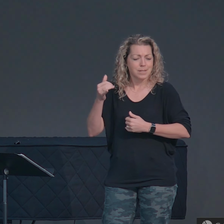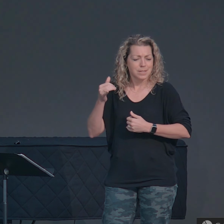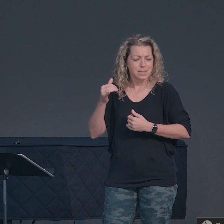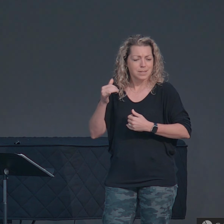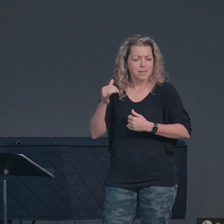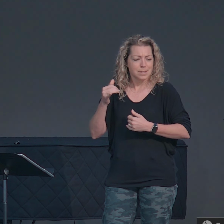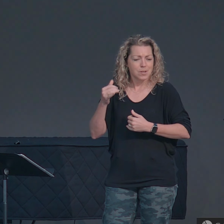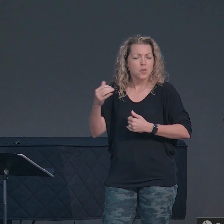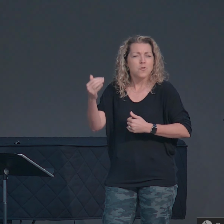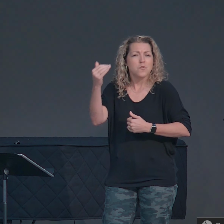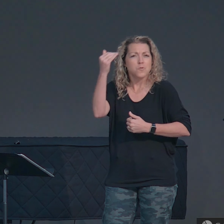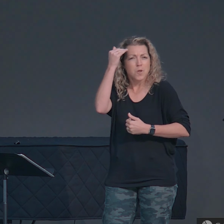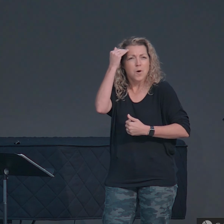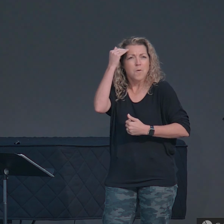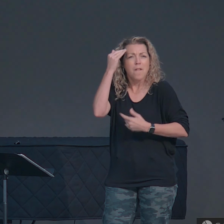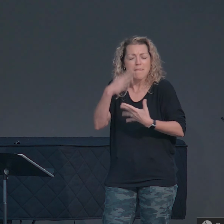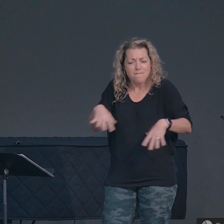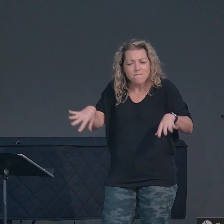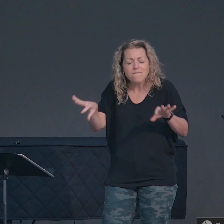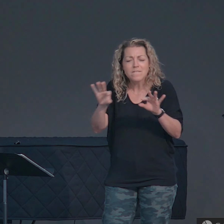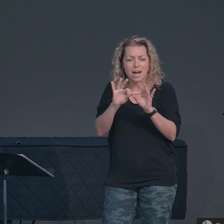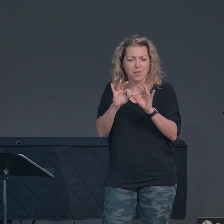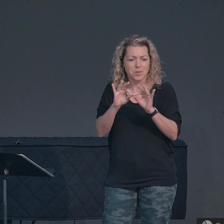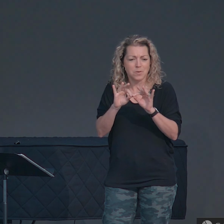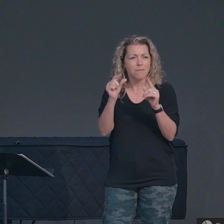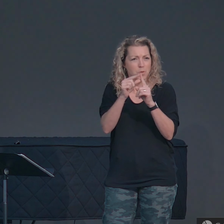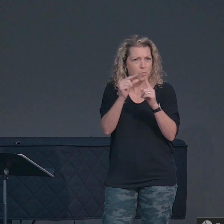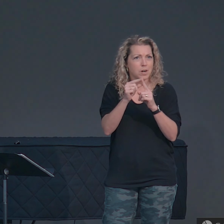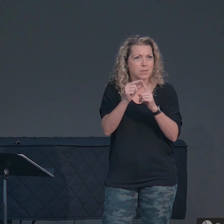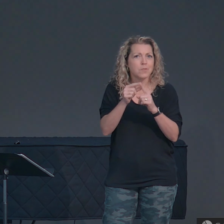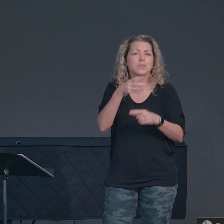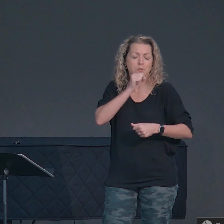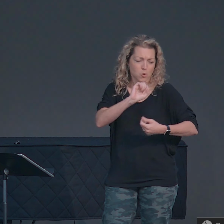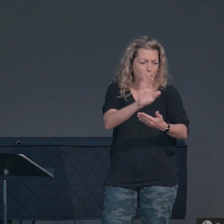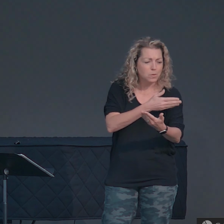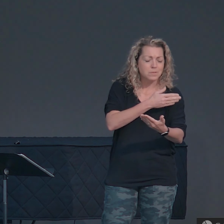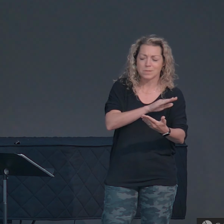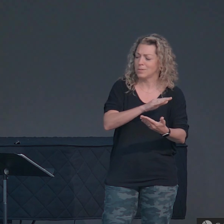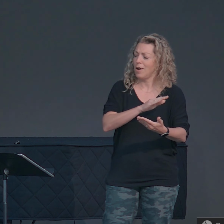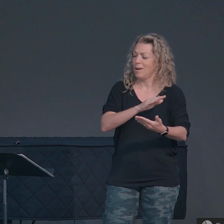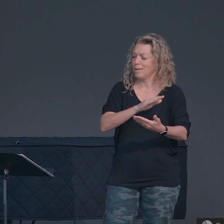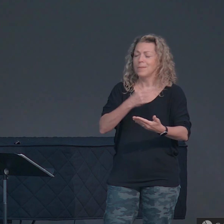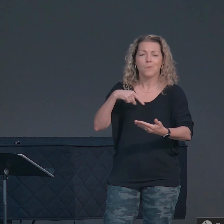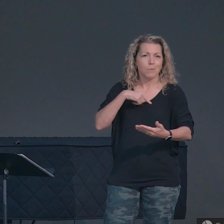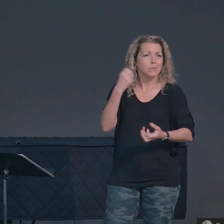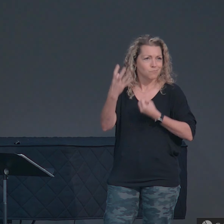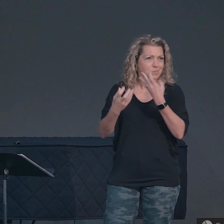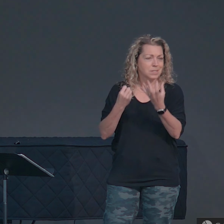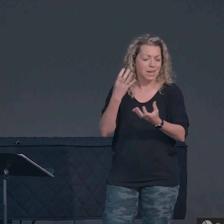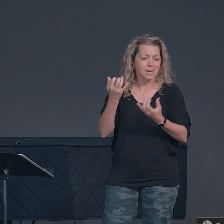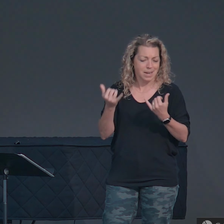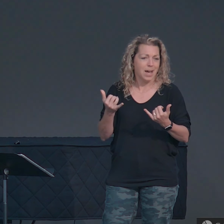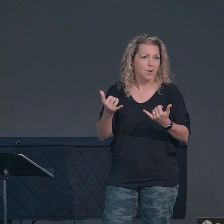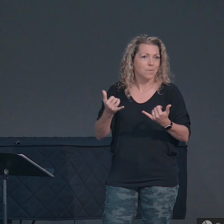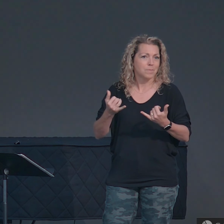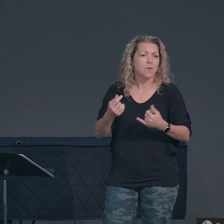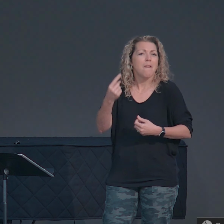of God with just an old song that's a familiar tune, a classic hymn, How Firm a Foundation. Think about the words as we sing.